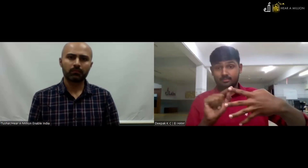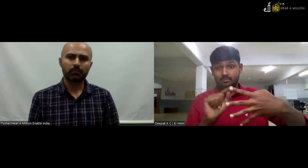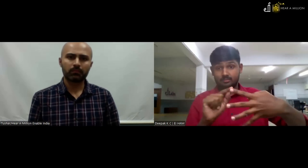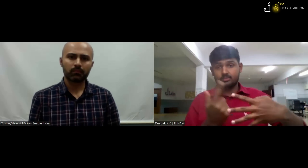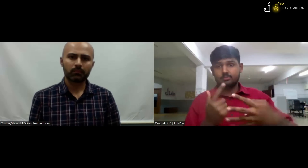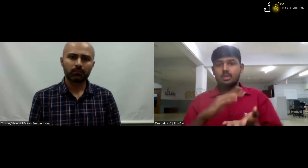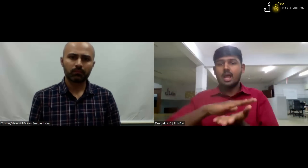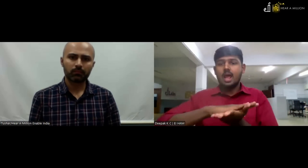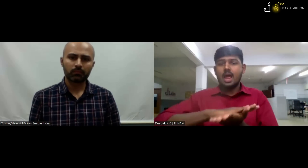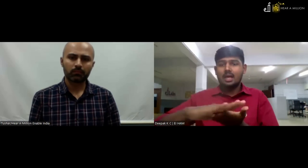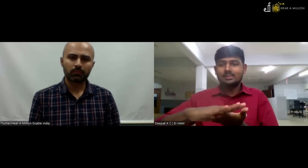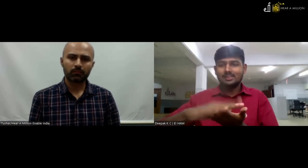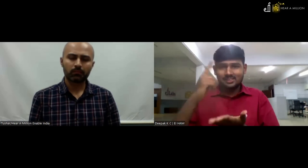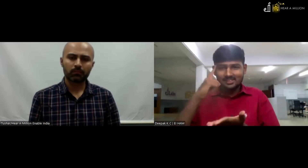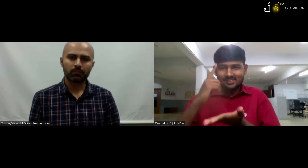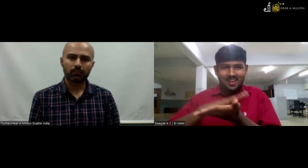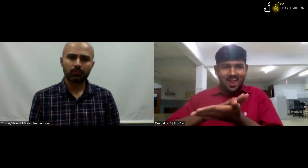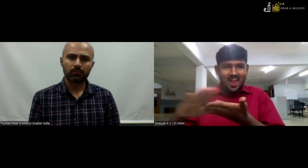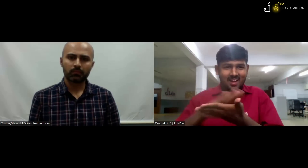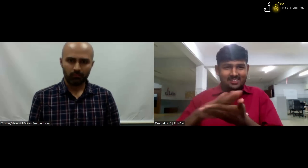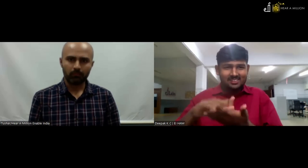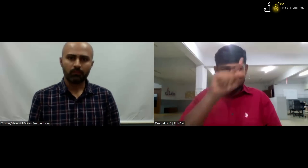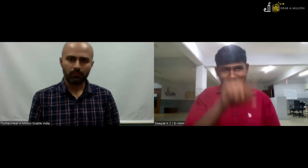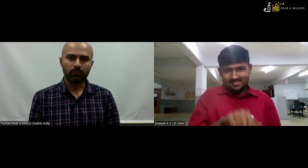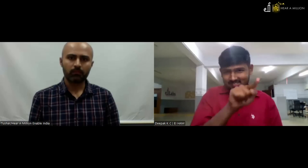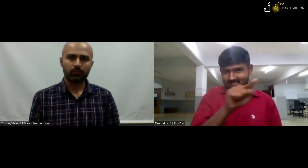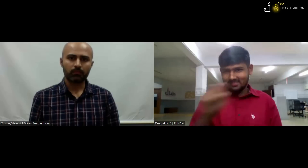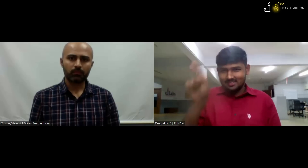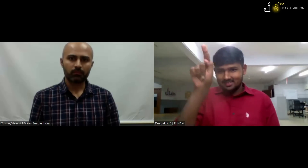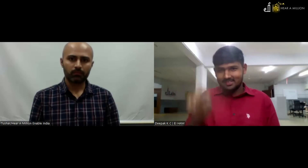candidate after finishing your exam.